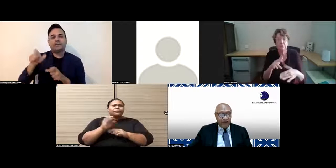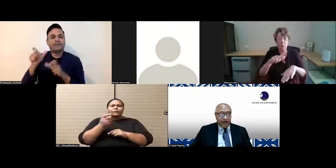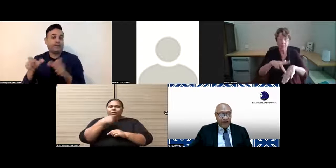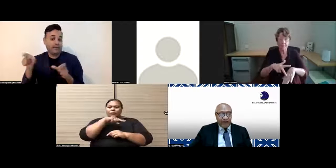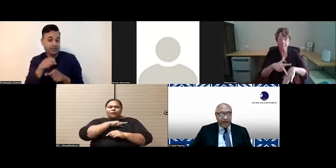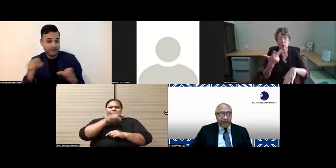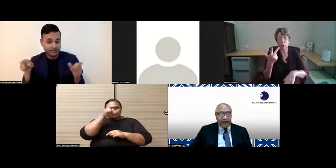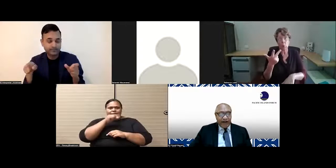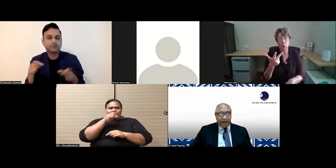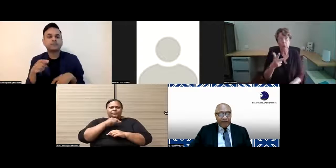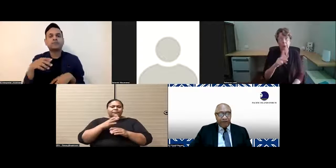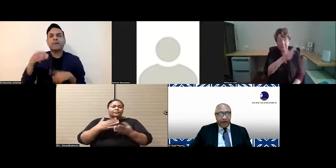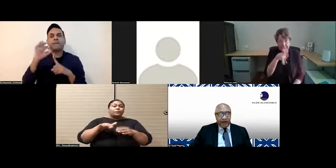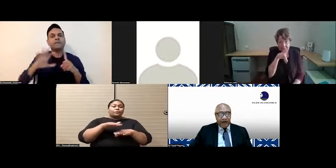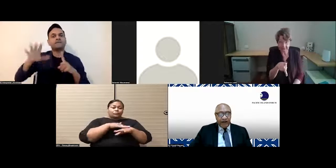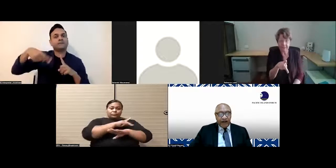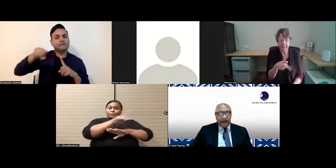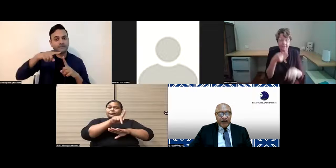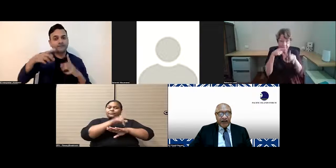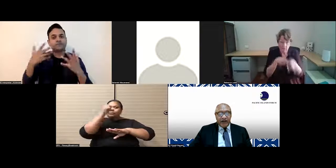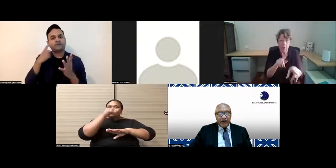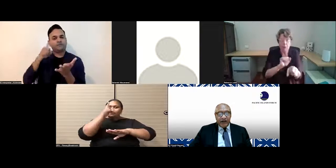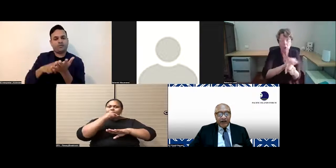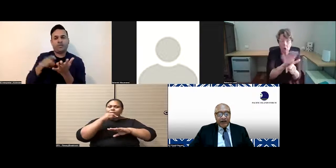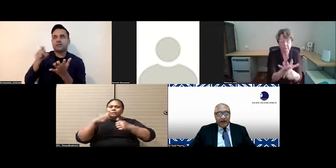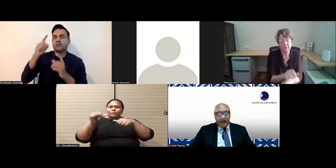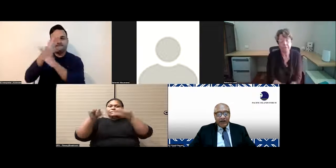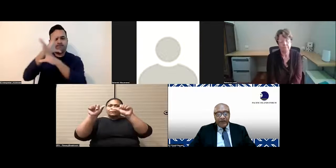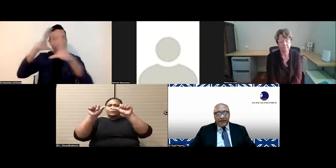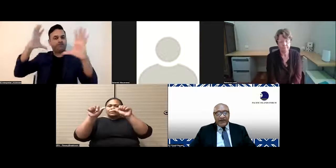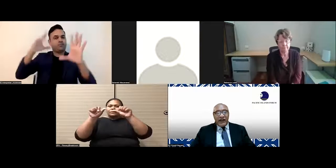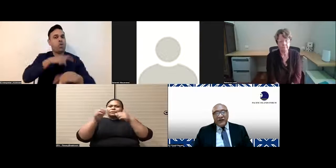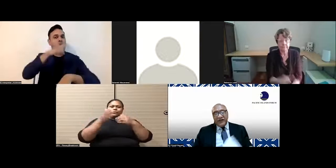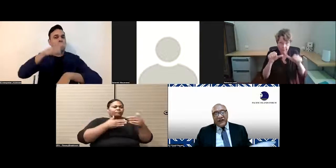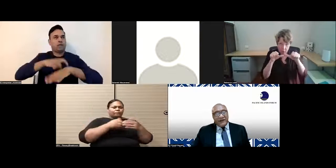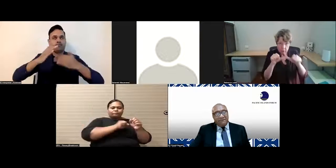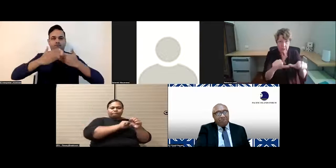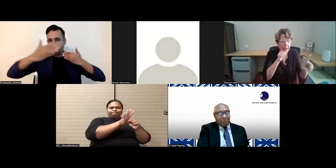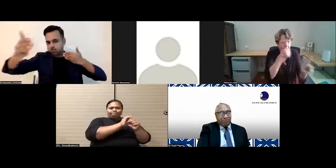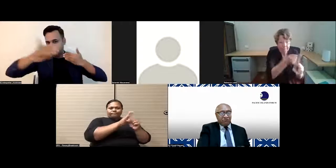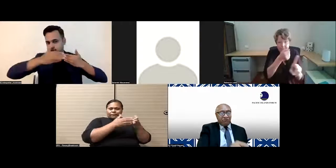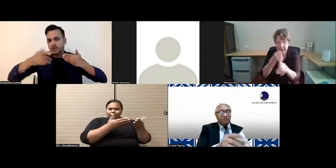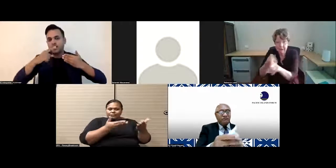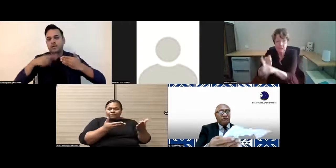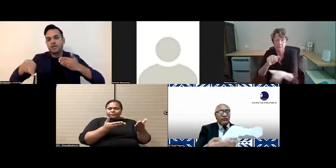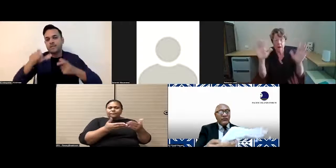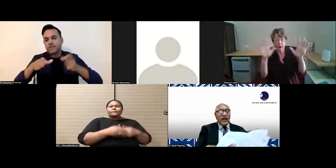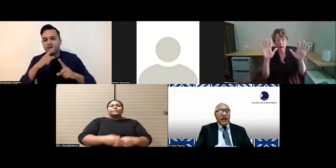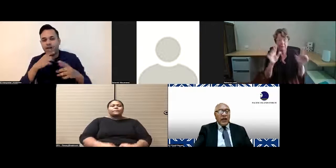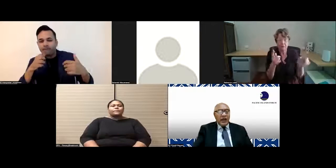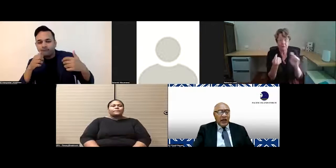face of COVID-19 pandemic and the ongoing impacts of climate change.